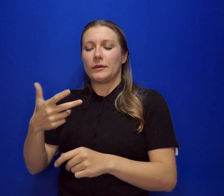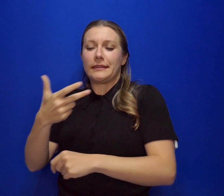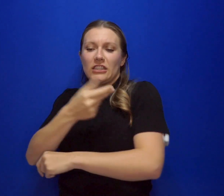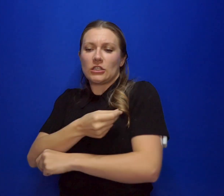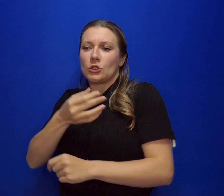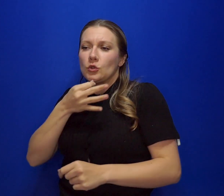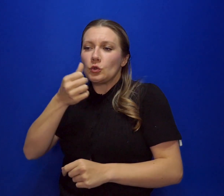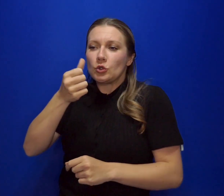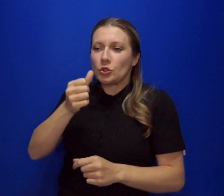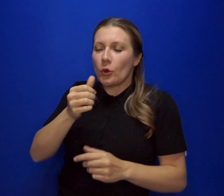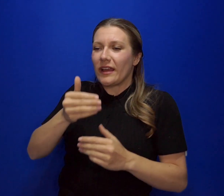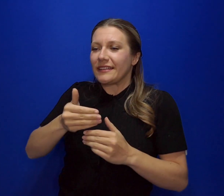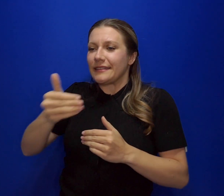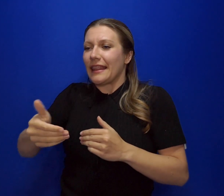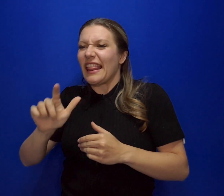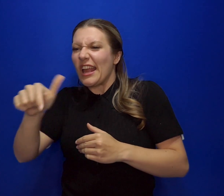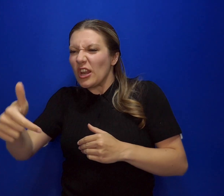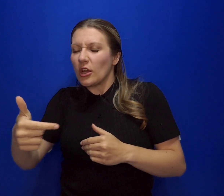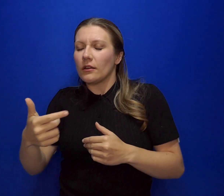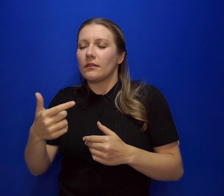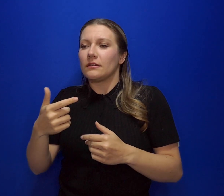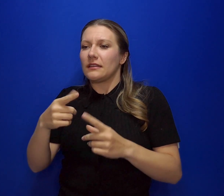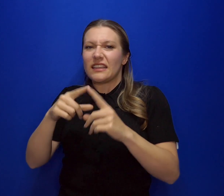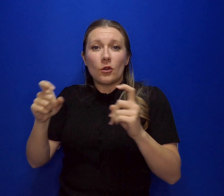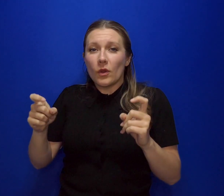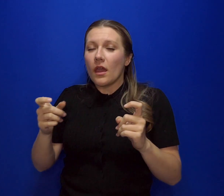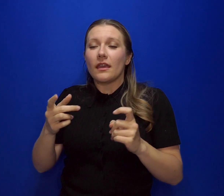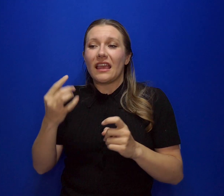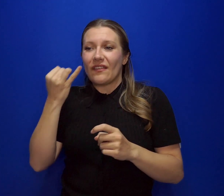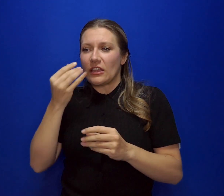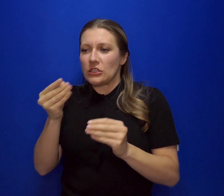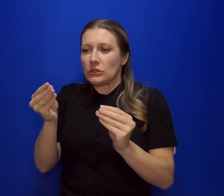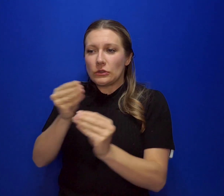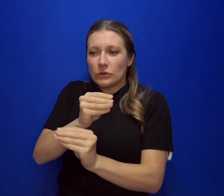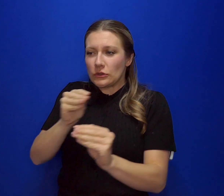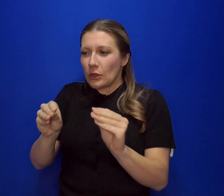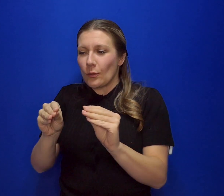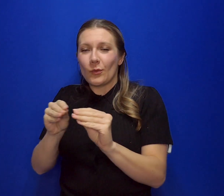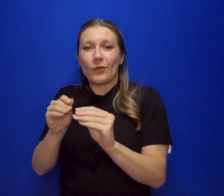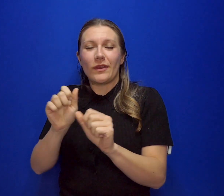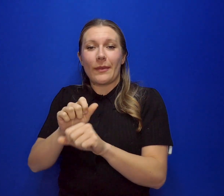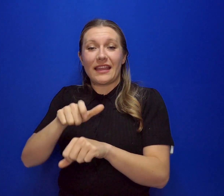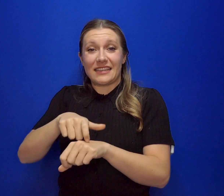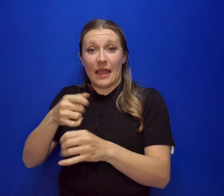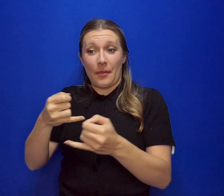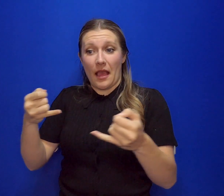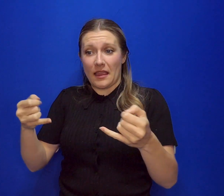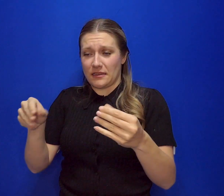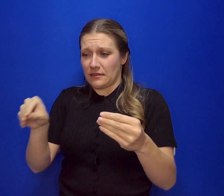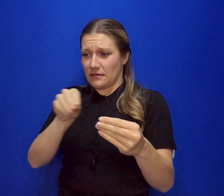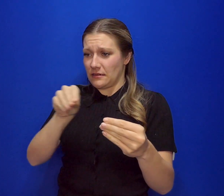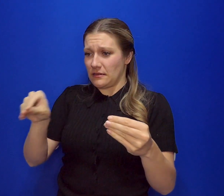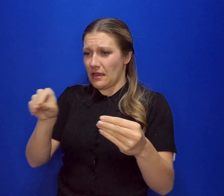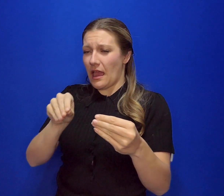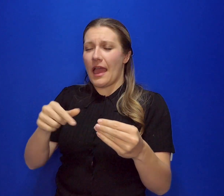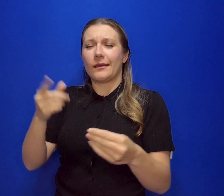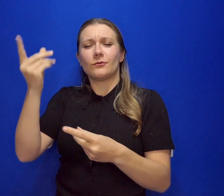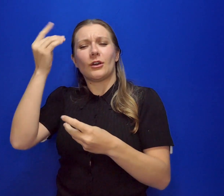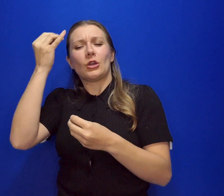sooner or a little later, the food, you know, et cetera, if I would have just slid these things around in the timeline of my eating, I wonder how that would have